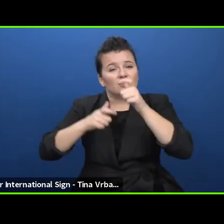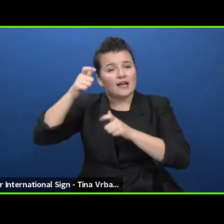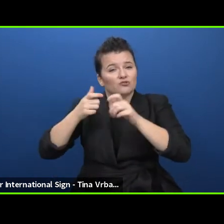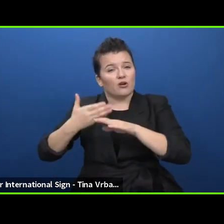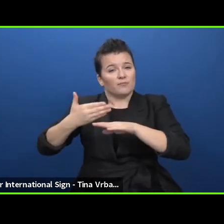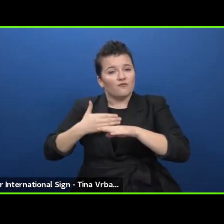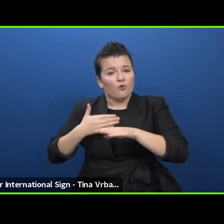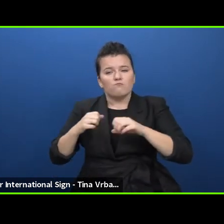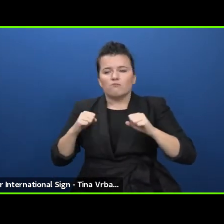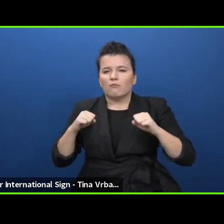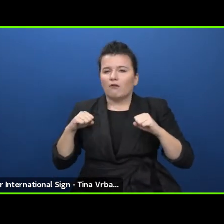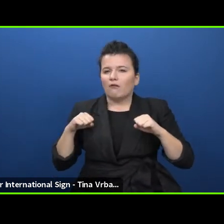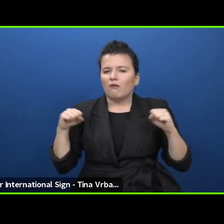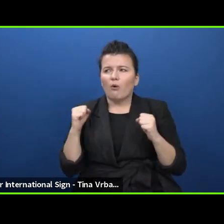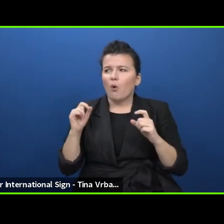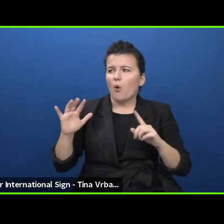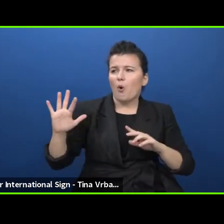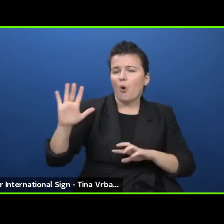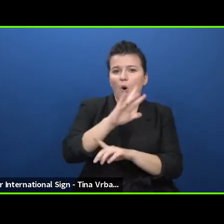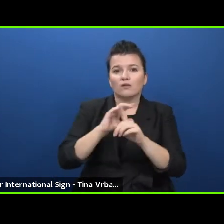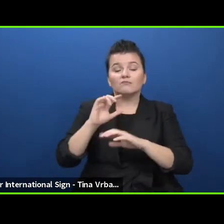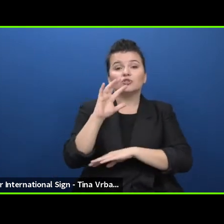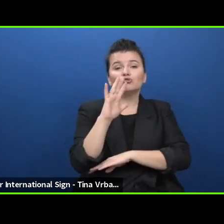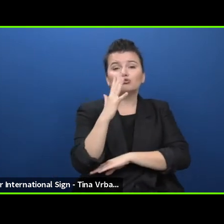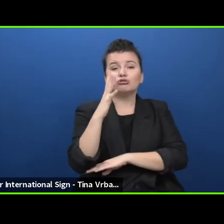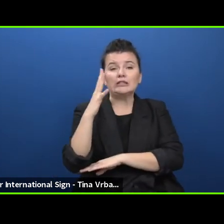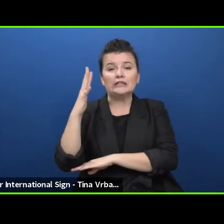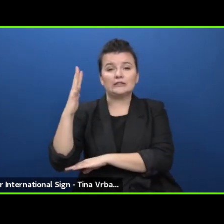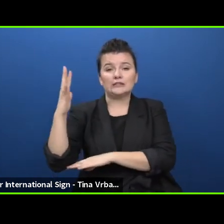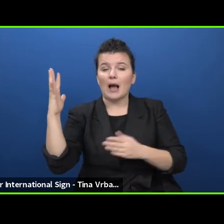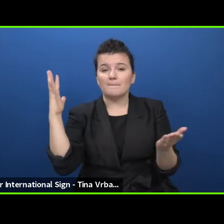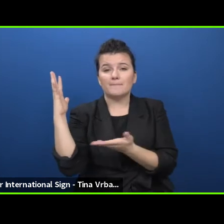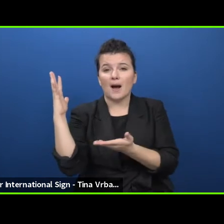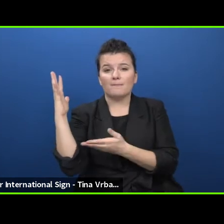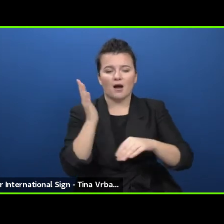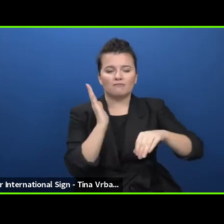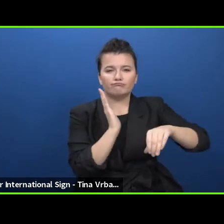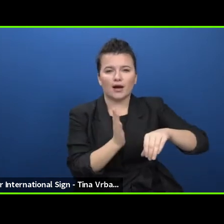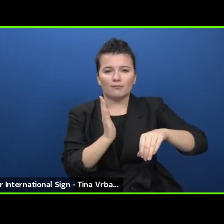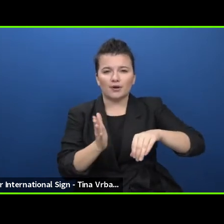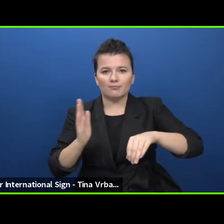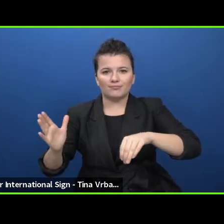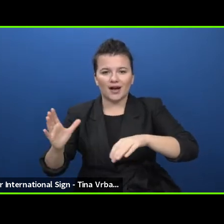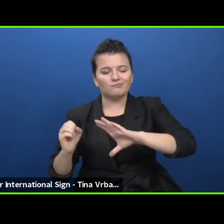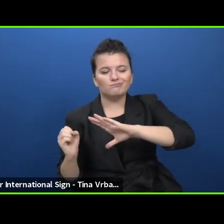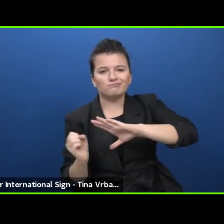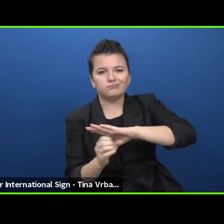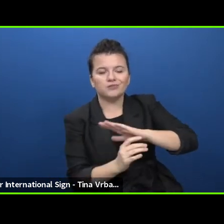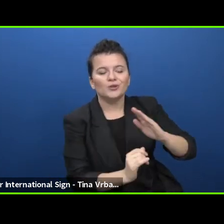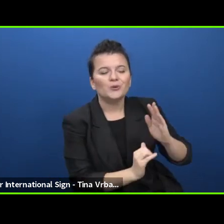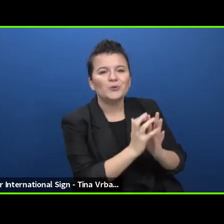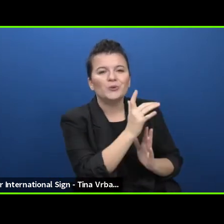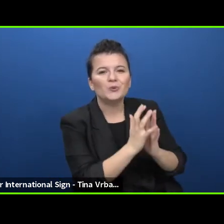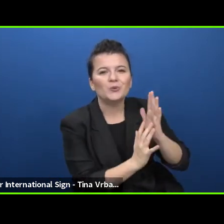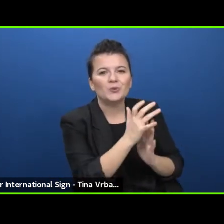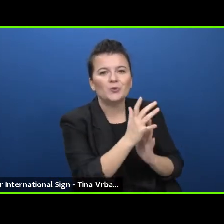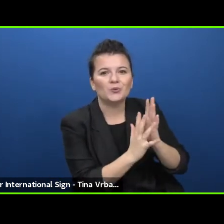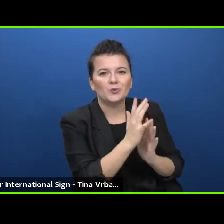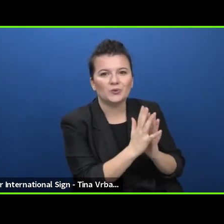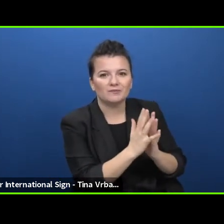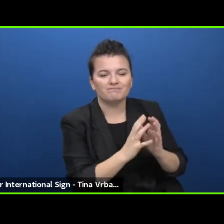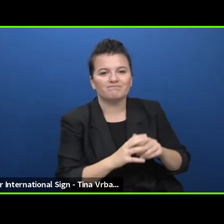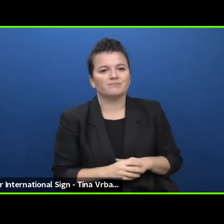trees, cut neatly into logs, were burning in his fireplace. His hands were holding a warm